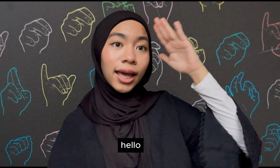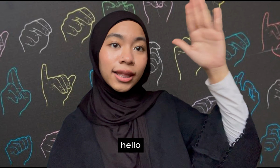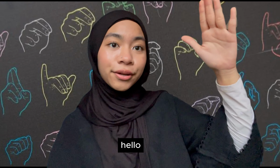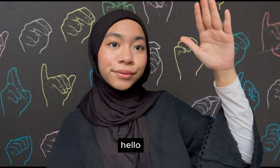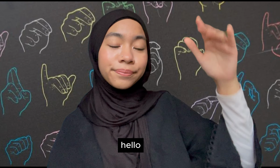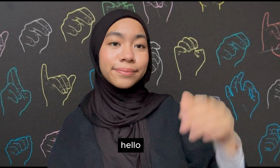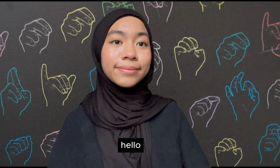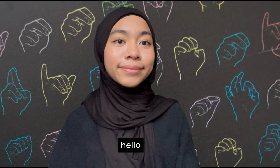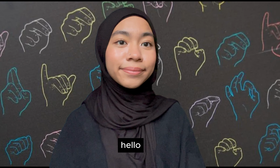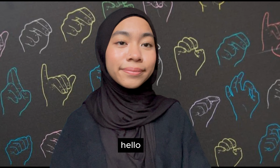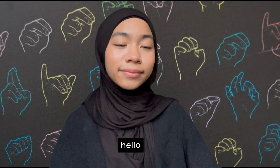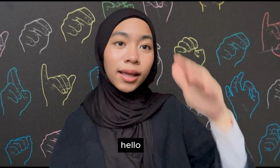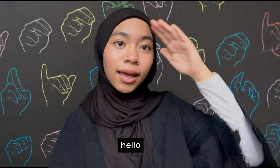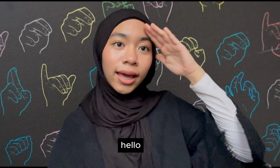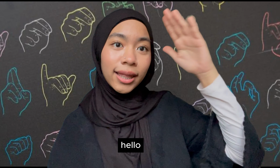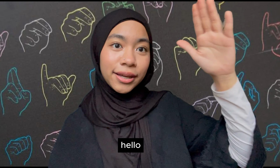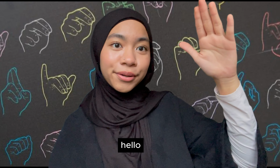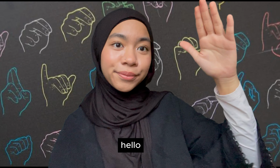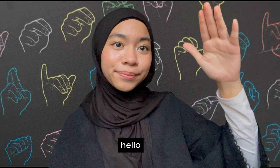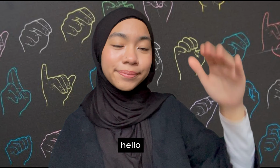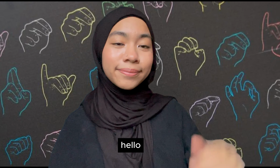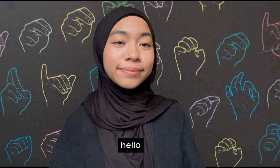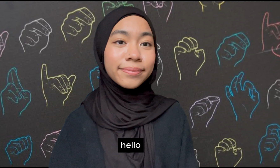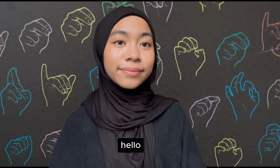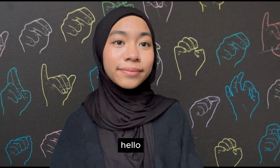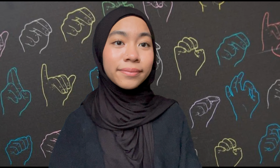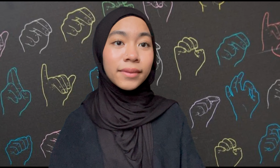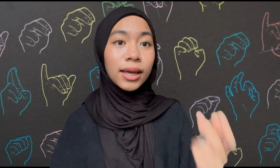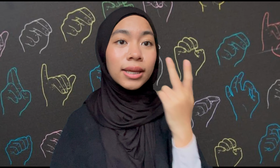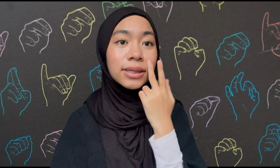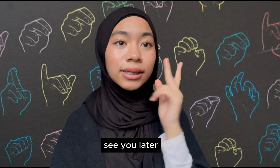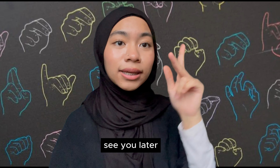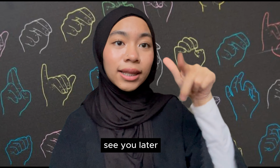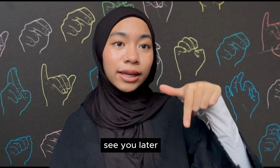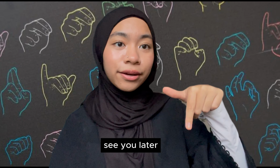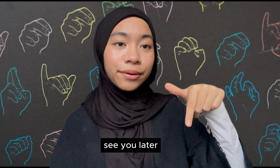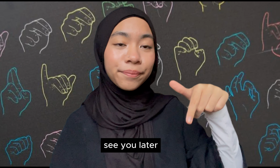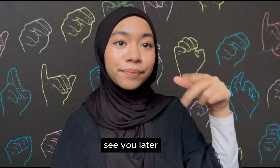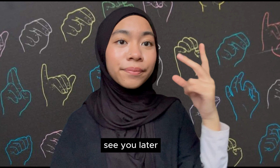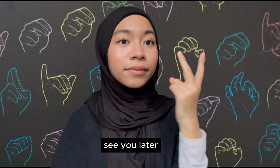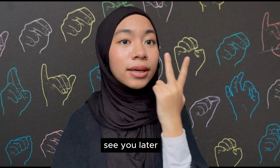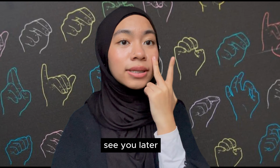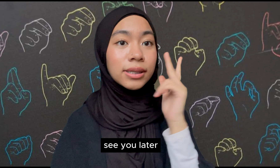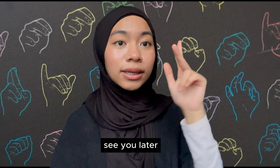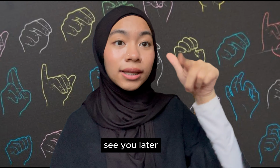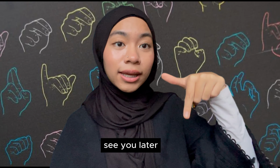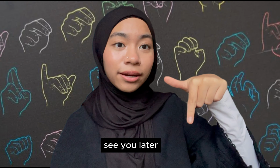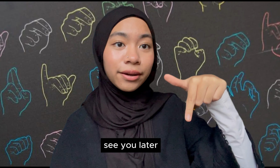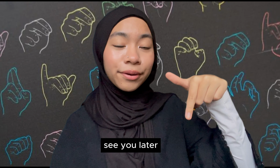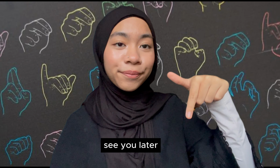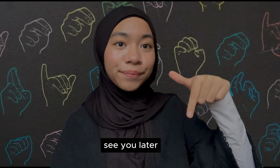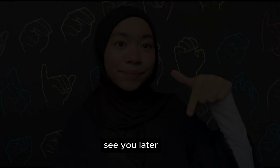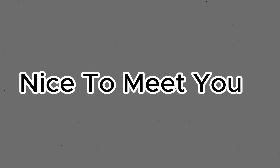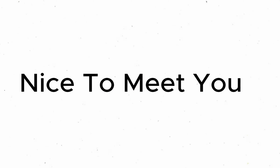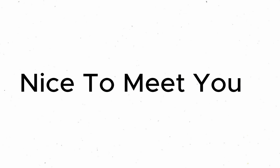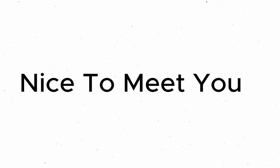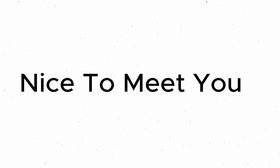Hello, hello. See you later. See you later.